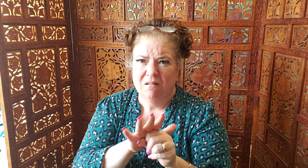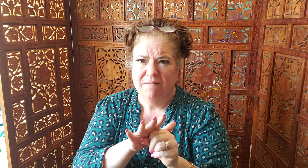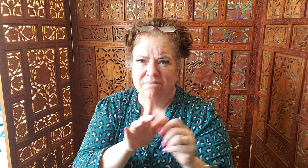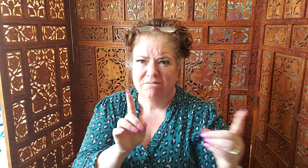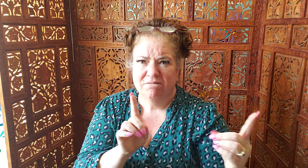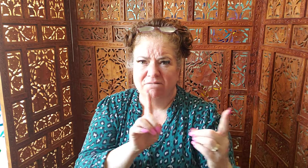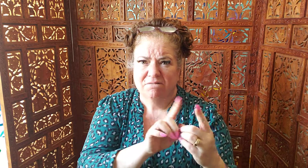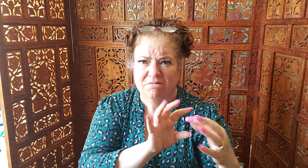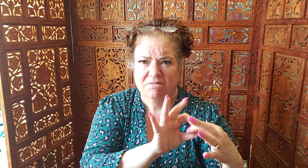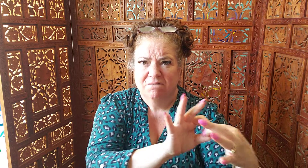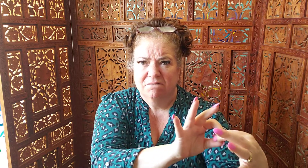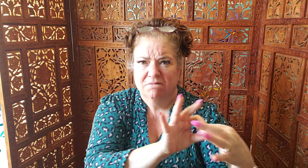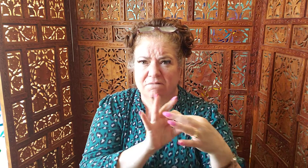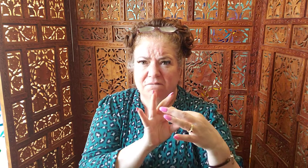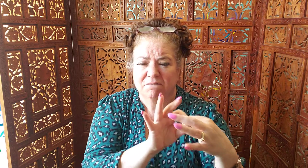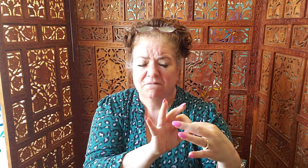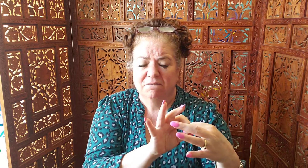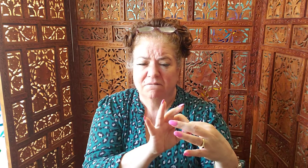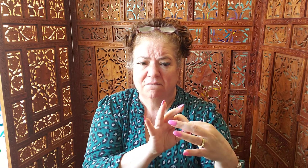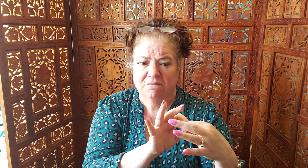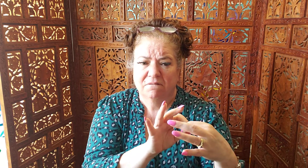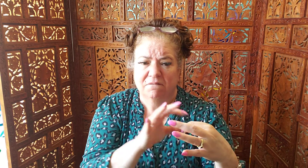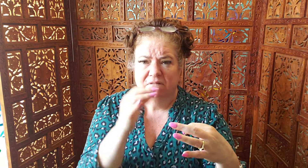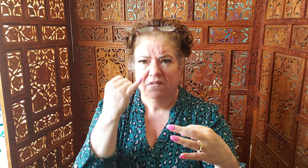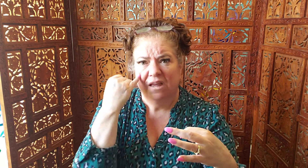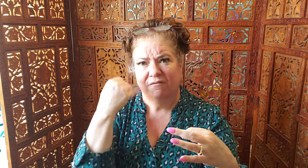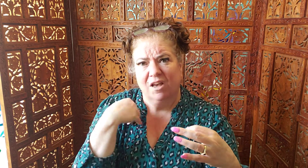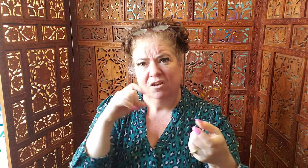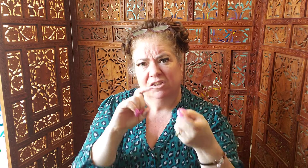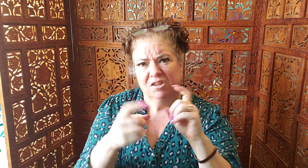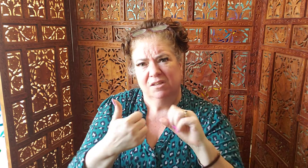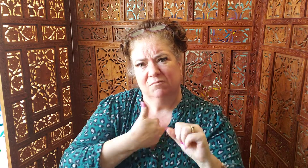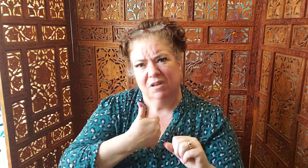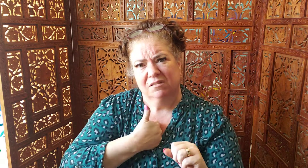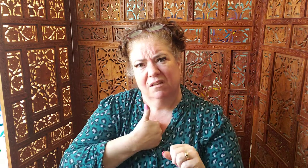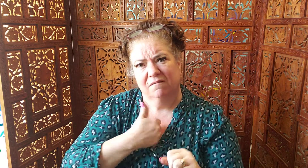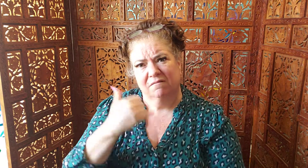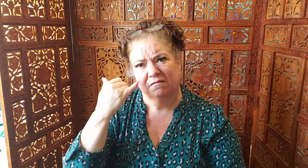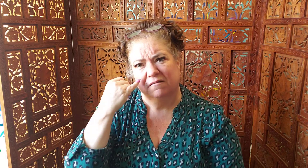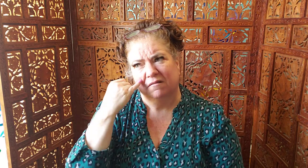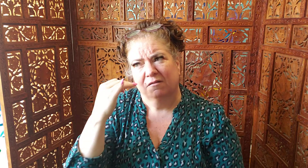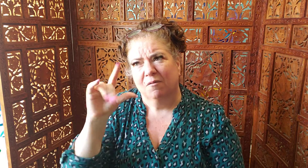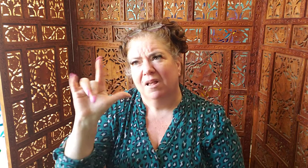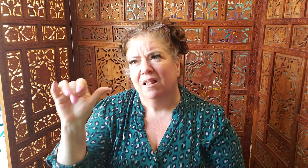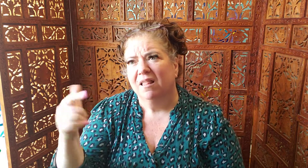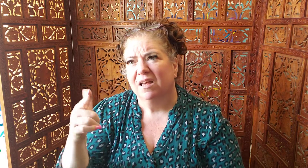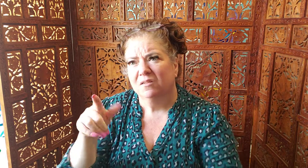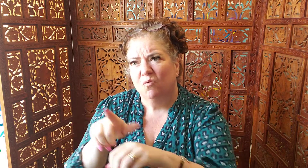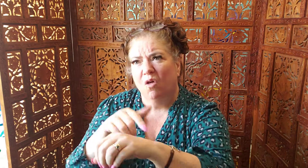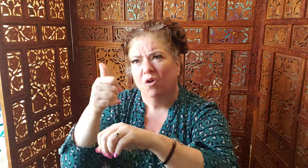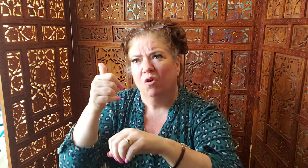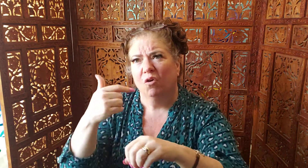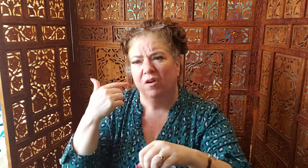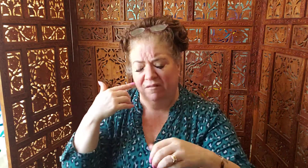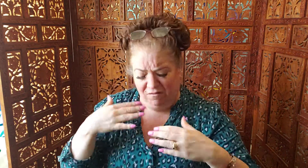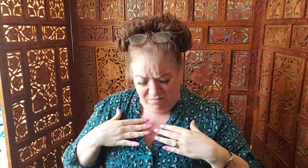If my legs were longer, if my bust was smaller, if my hands